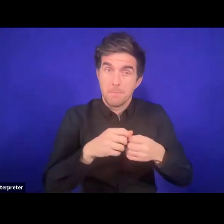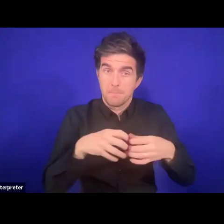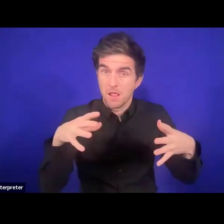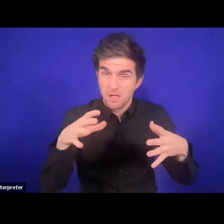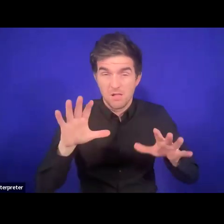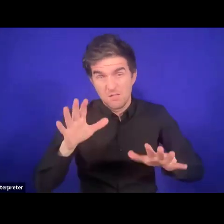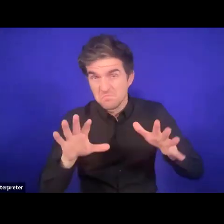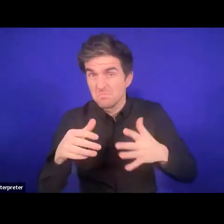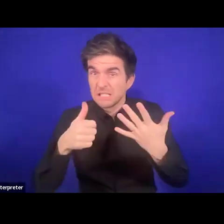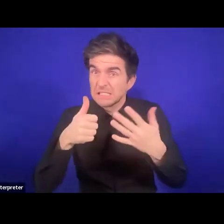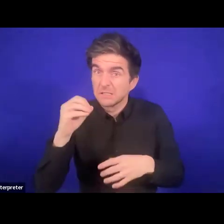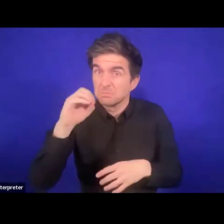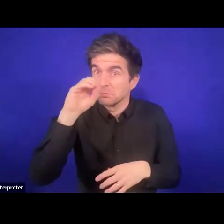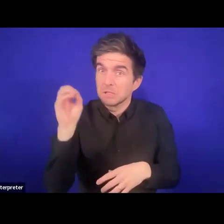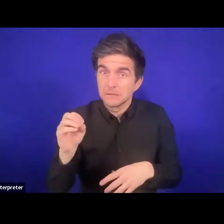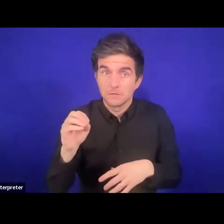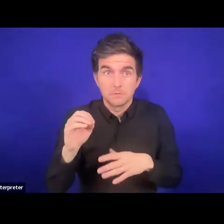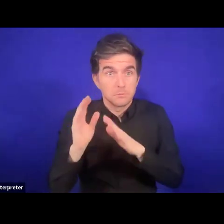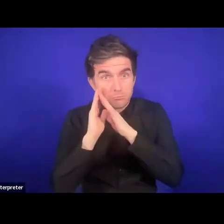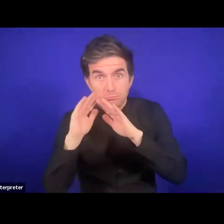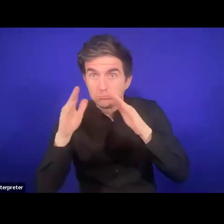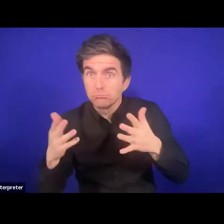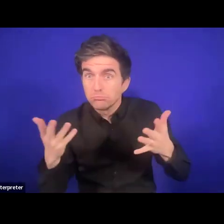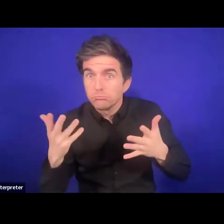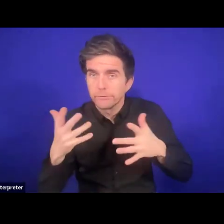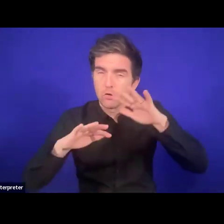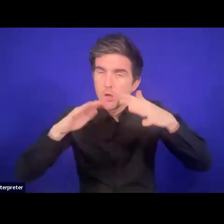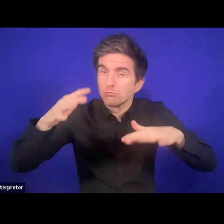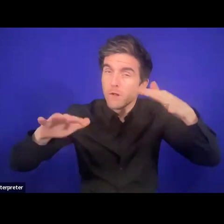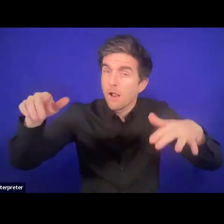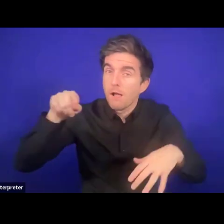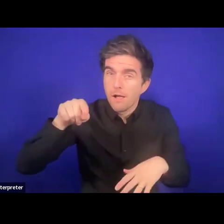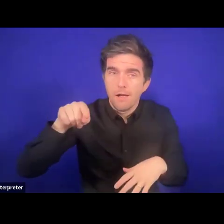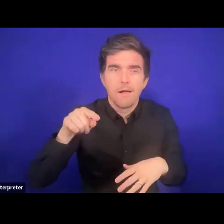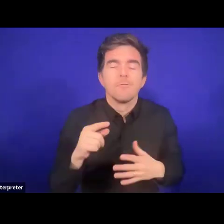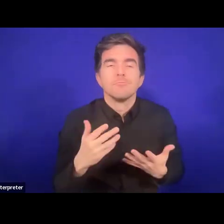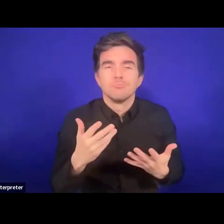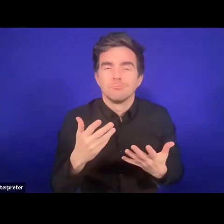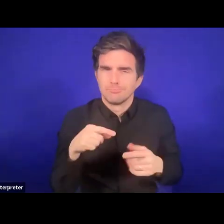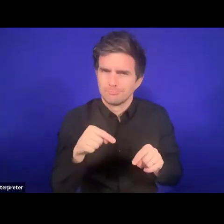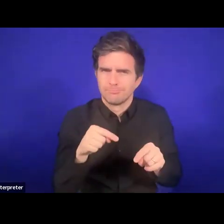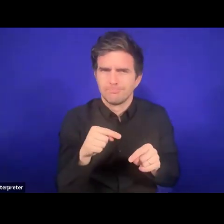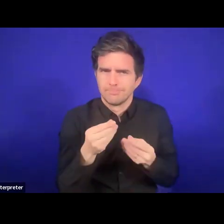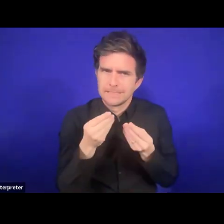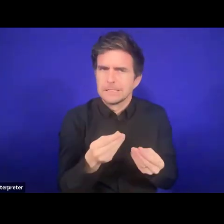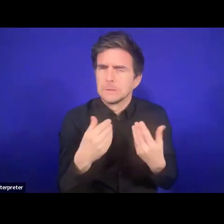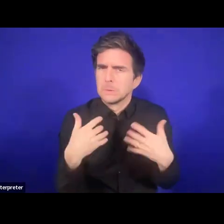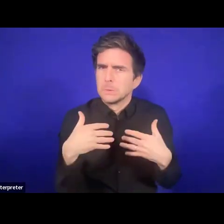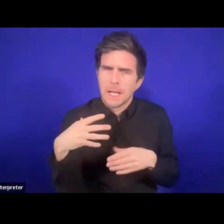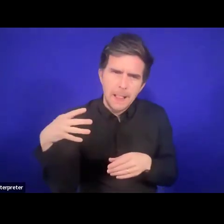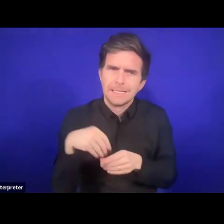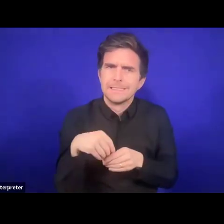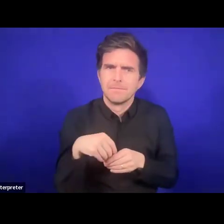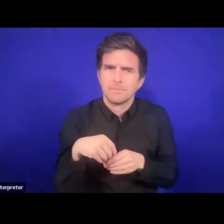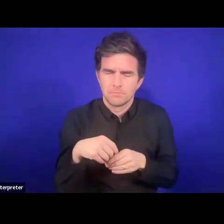So I could also go back to my own village tomorrow and tell them I don't have a job and apply for a job. And the act, because it is a rule